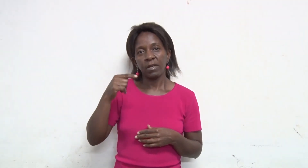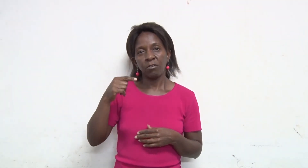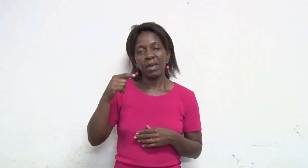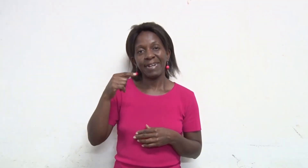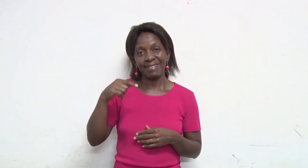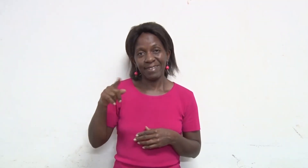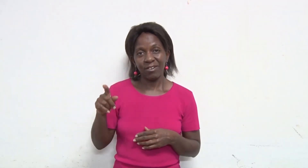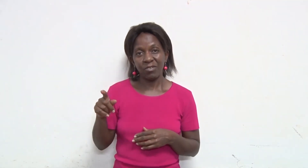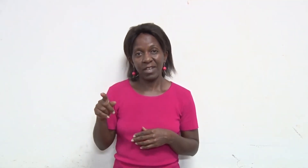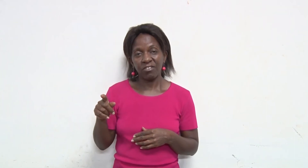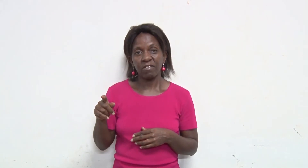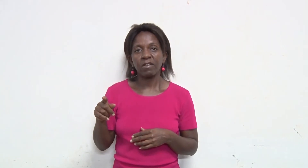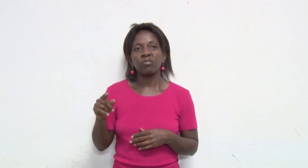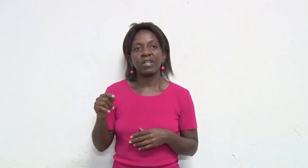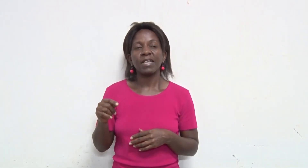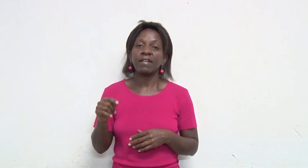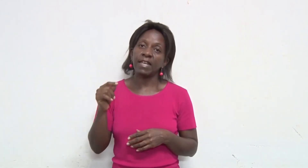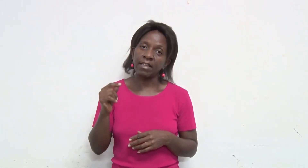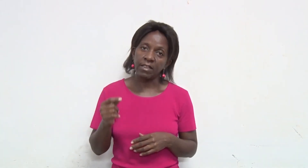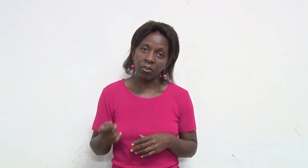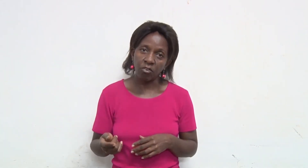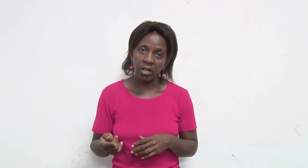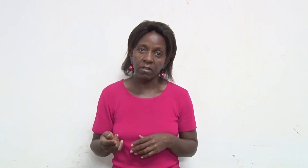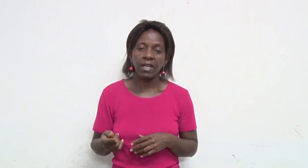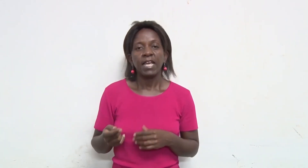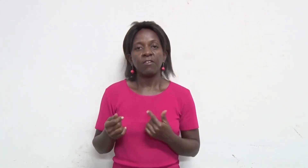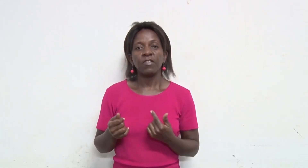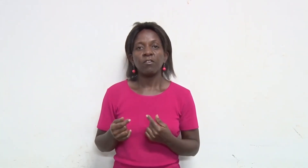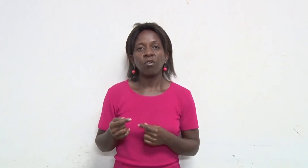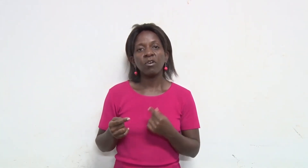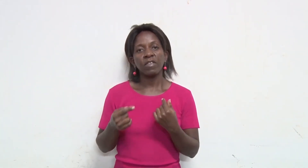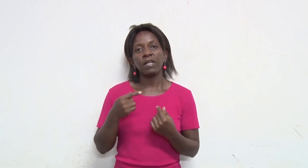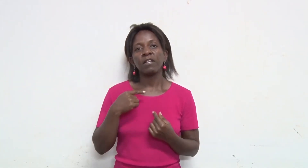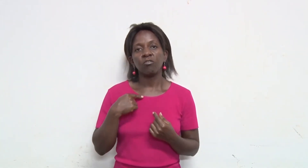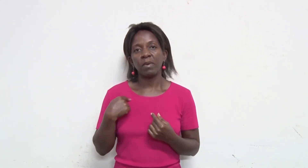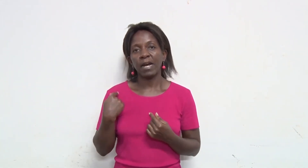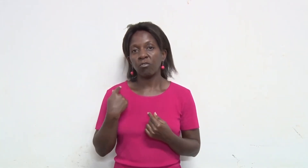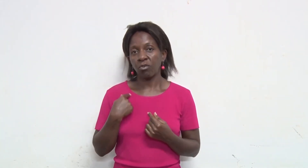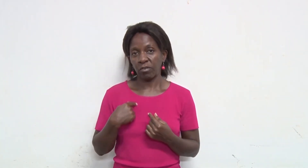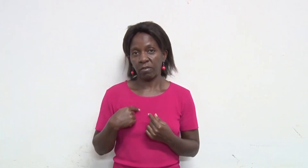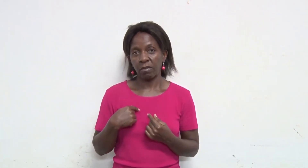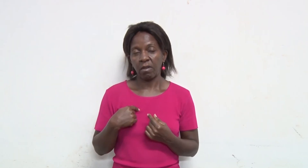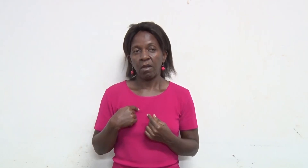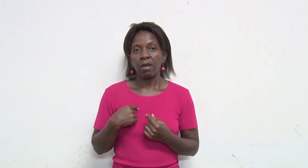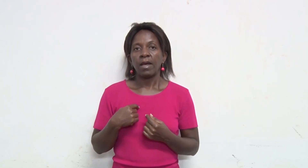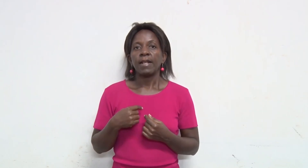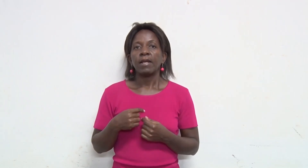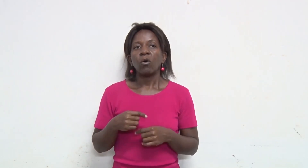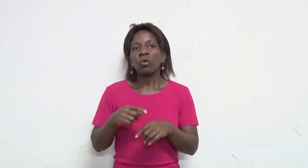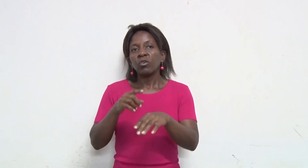You make a tick on their chest to indicate that either they're correct. If they are wrong, then you make a cross. Or you